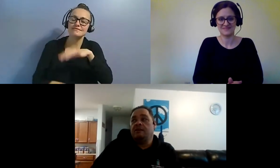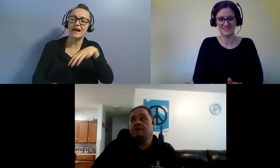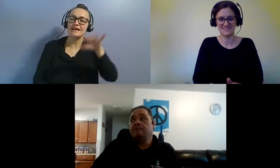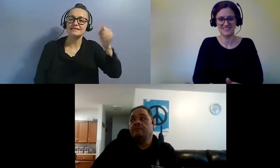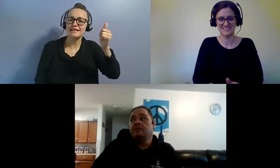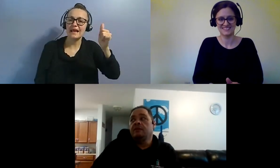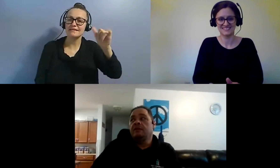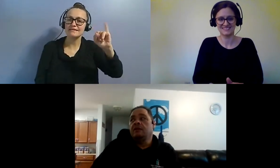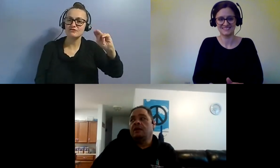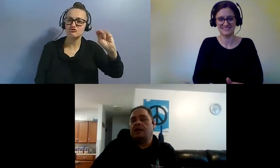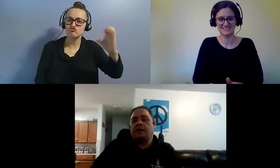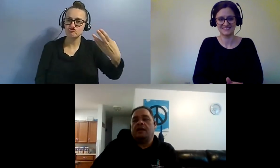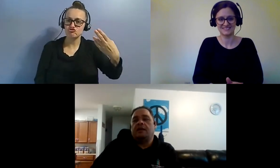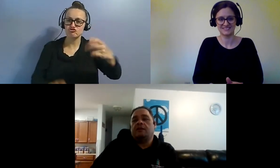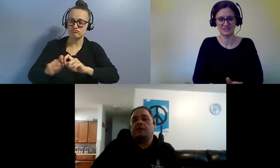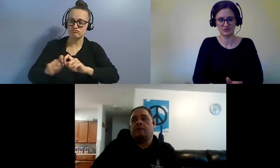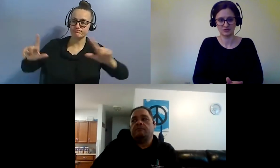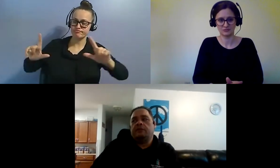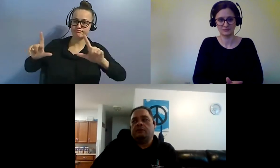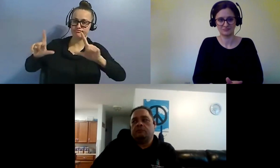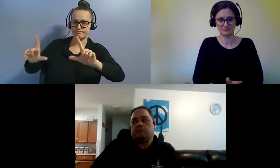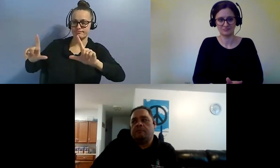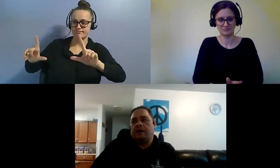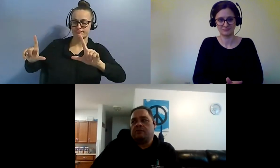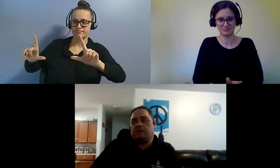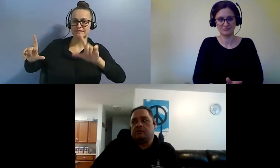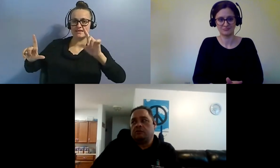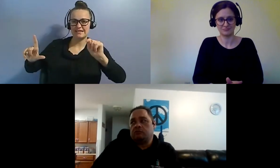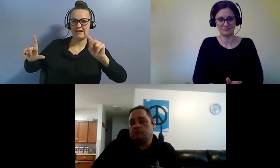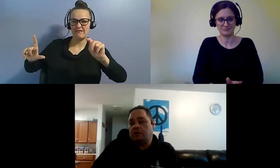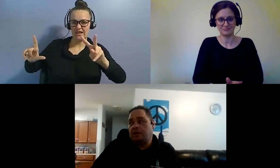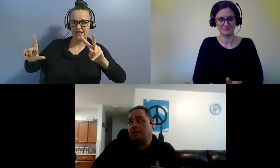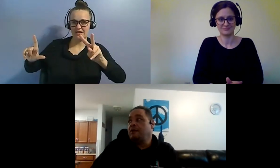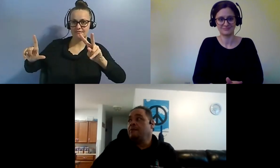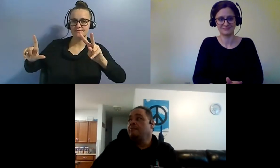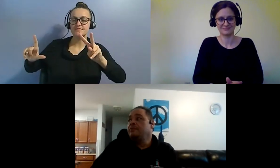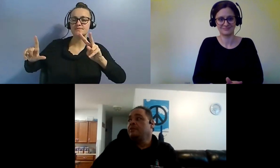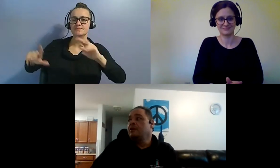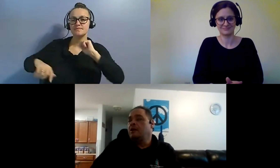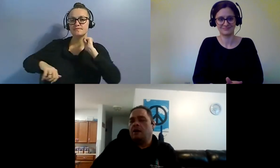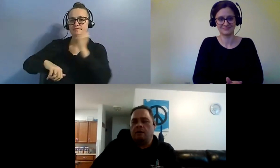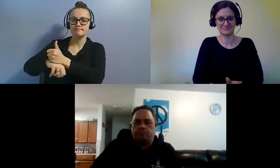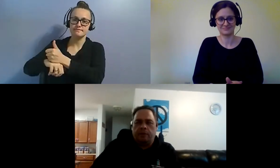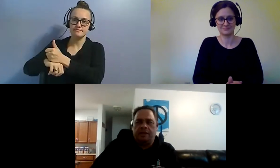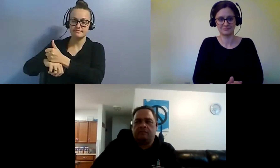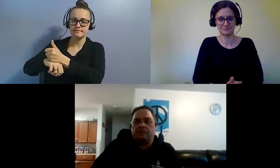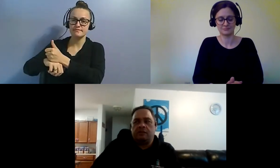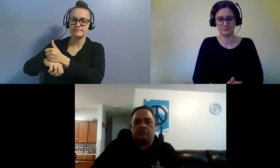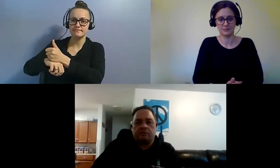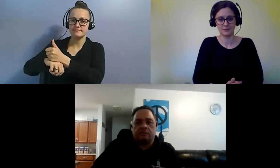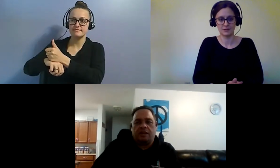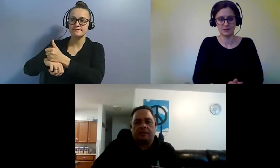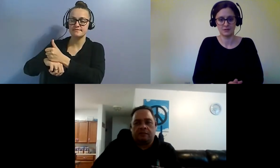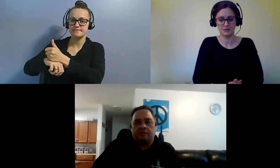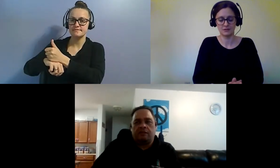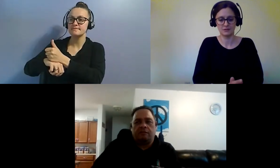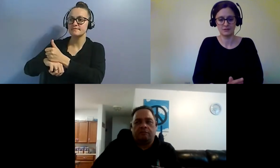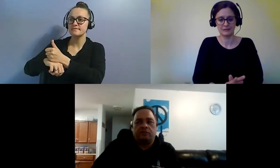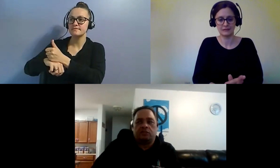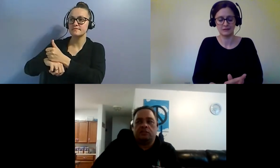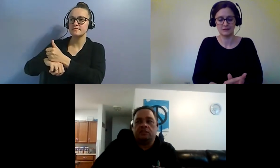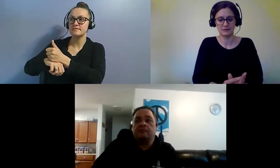TV, and it was mounted onto a base, and on the side of